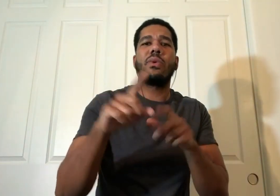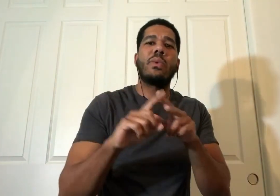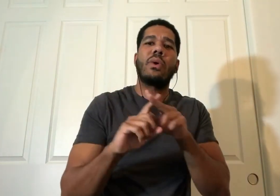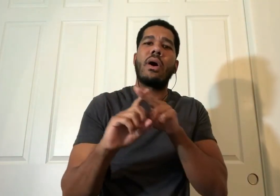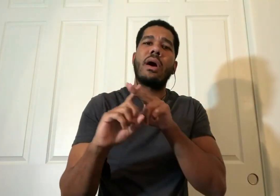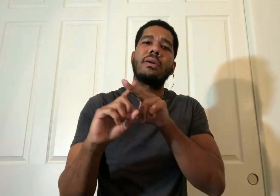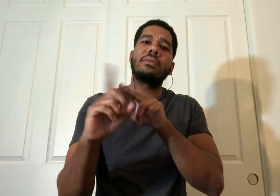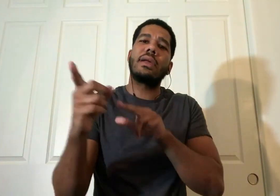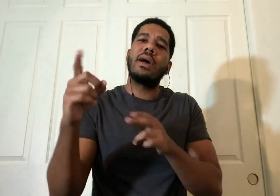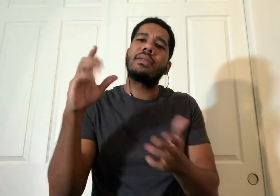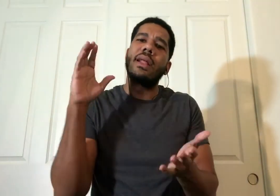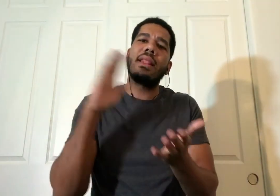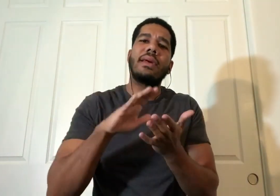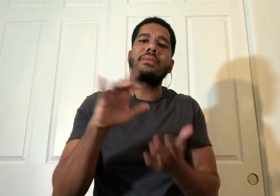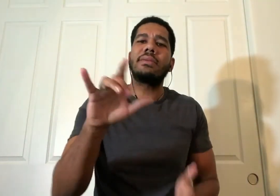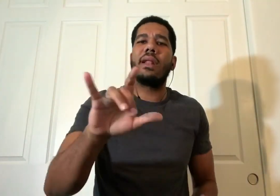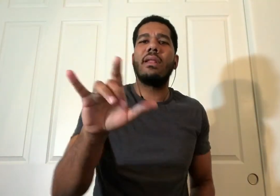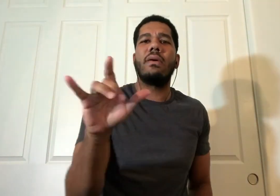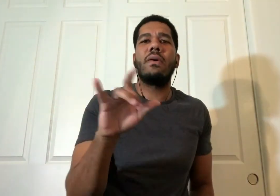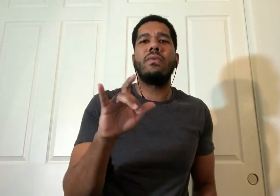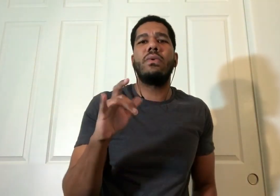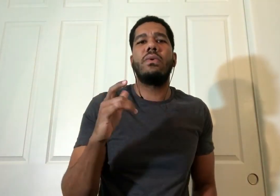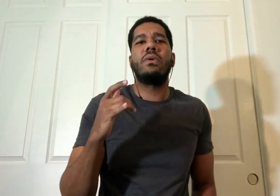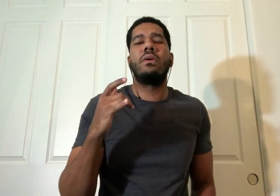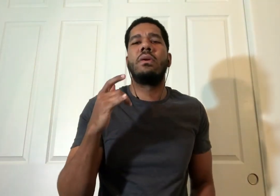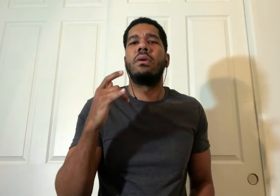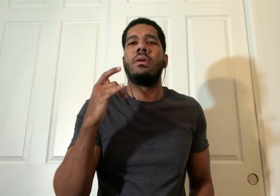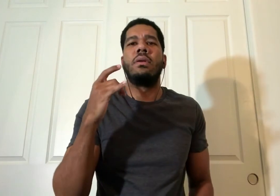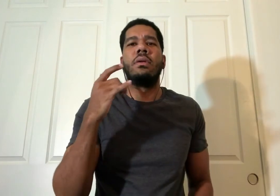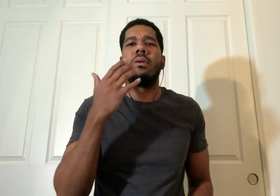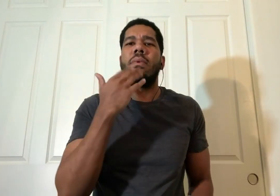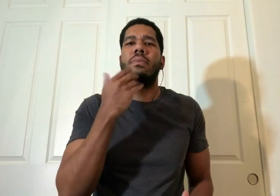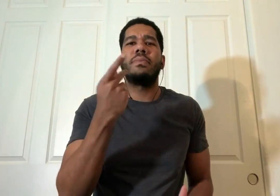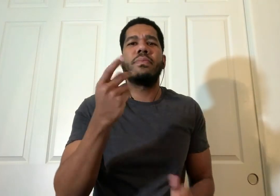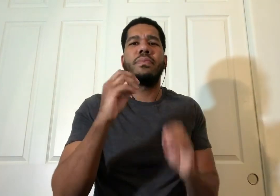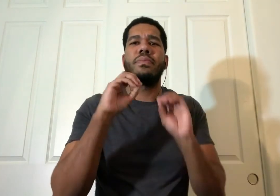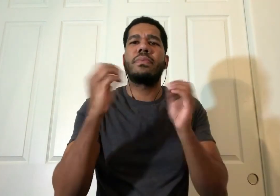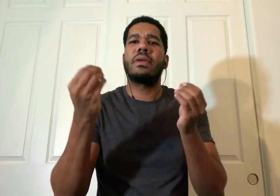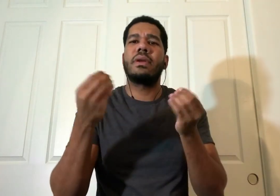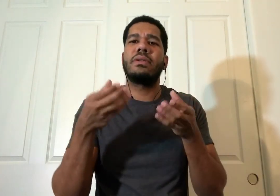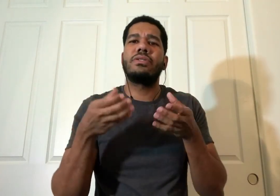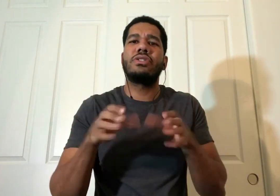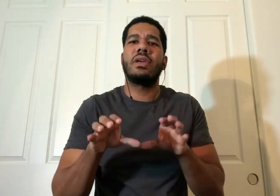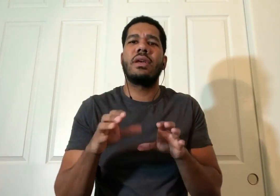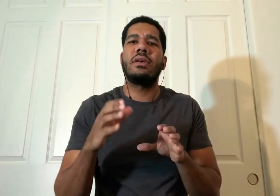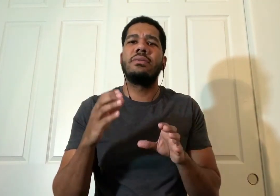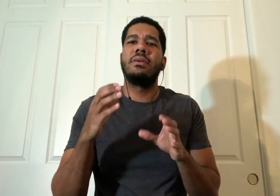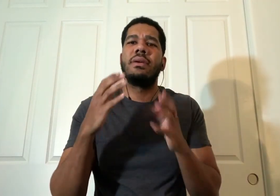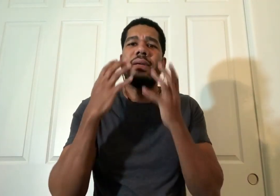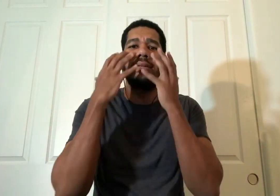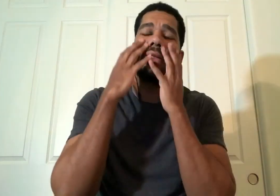you walk out, the less I love you. Maybe we don't stand a chance.